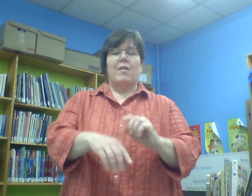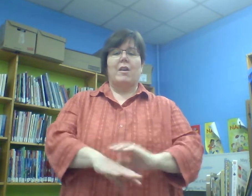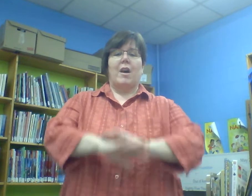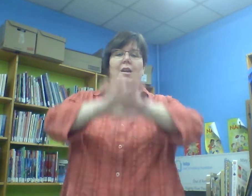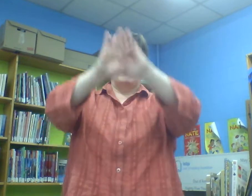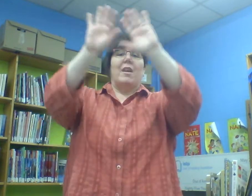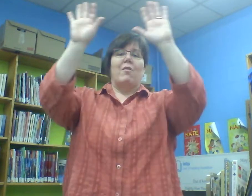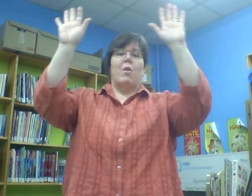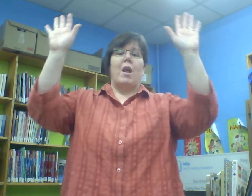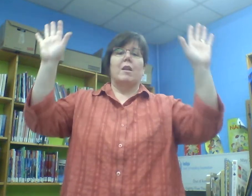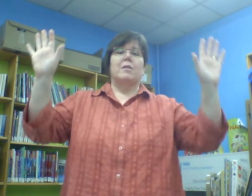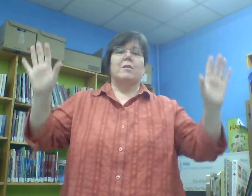Kindness never